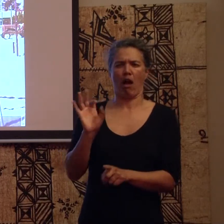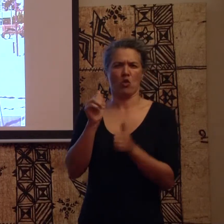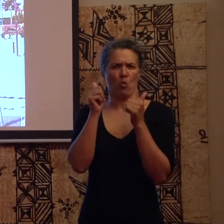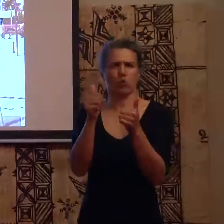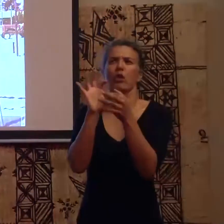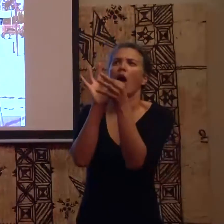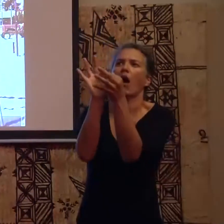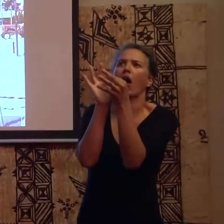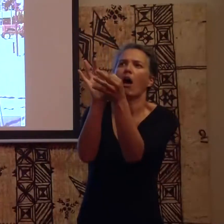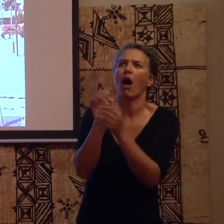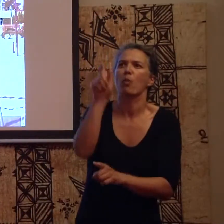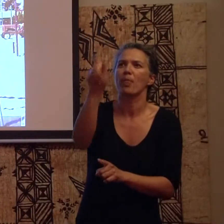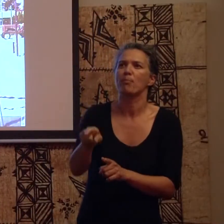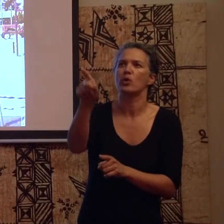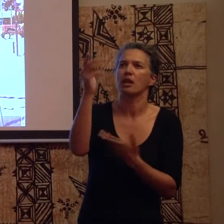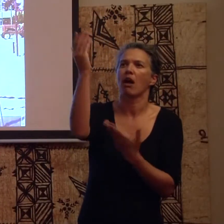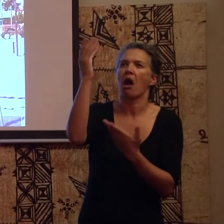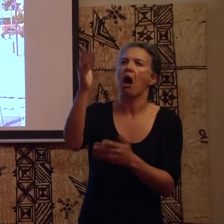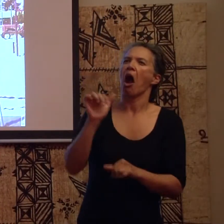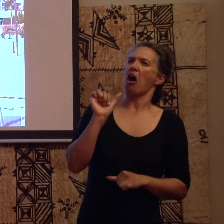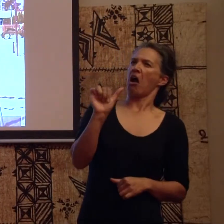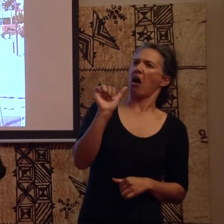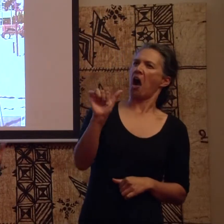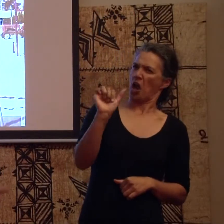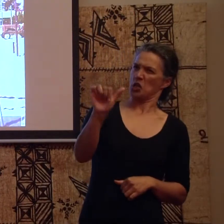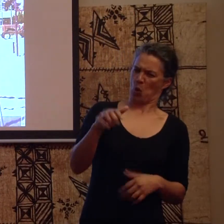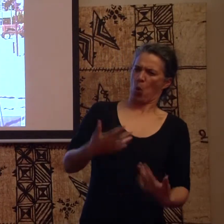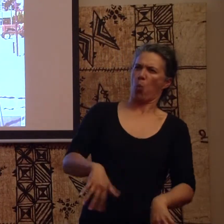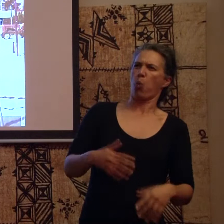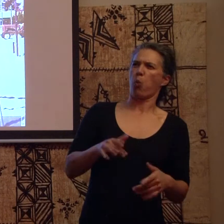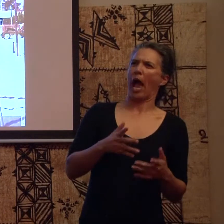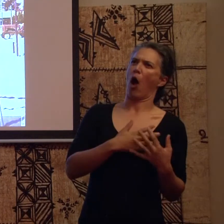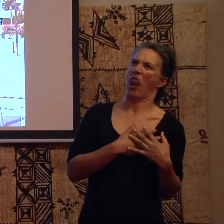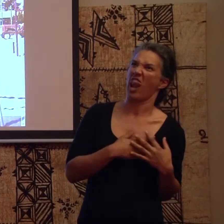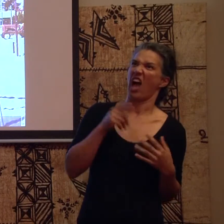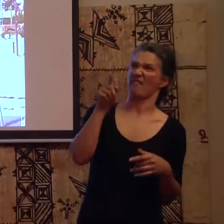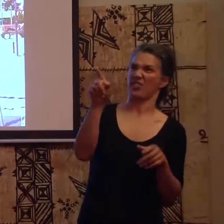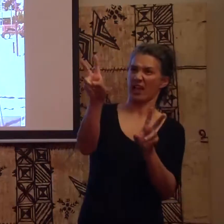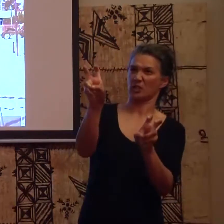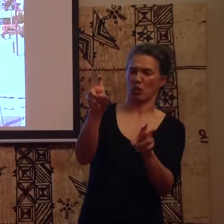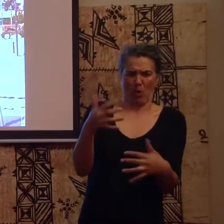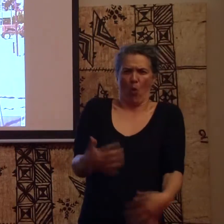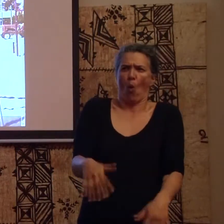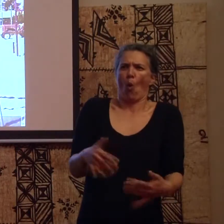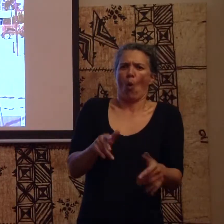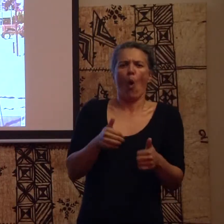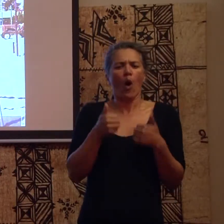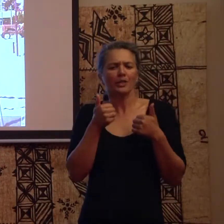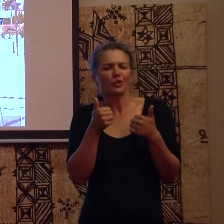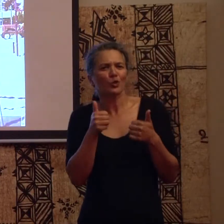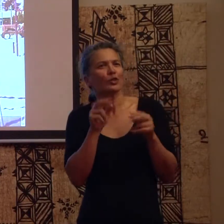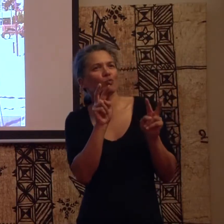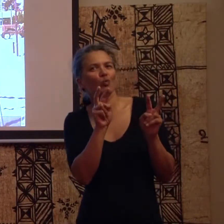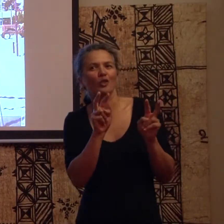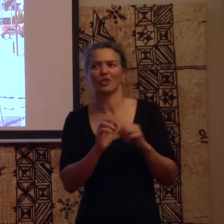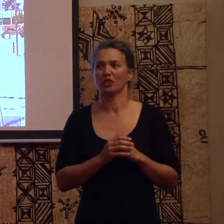presenter. The personality and the character and the passion and the enthusiasm of the presenter really comes across.